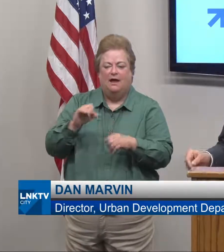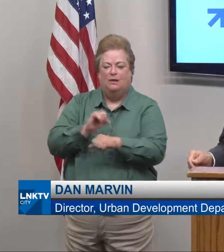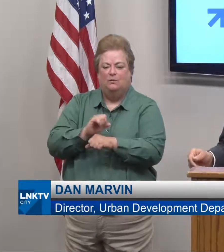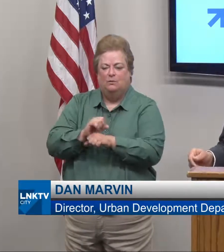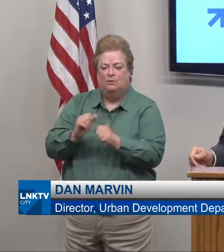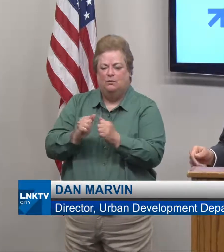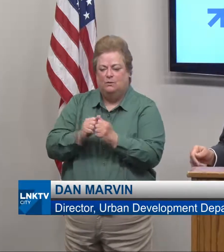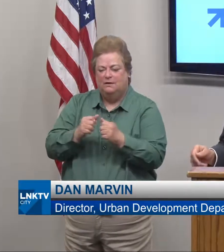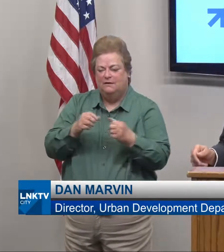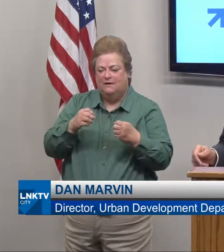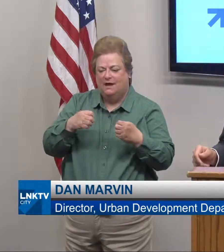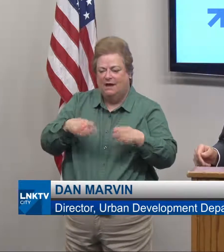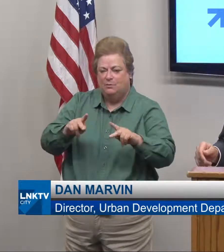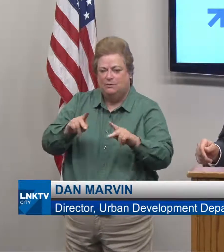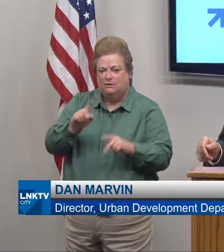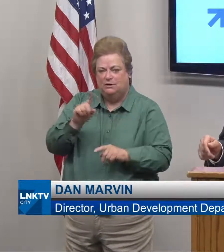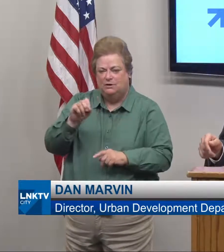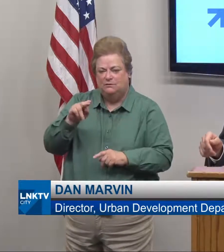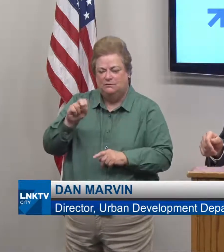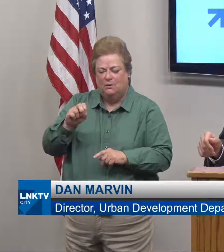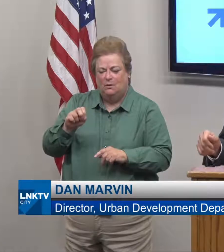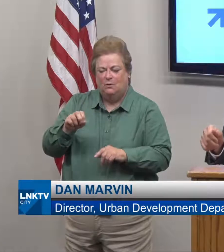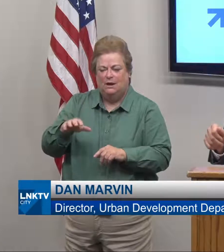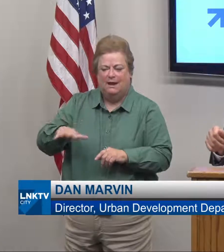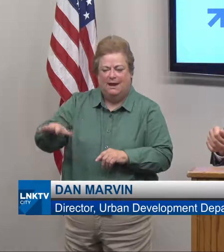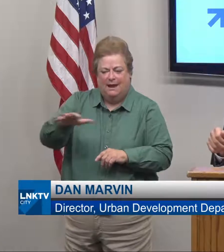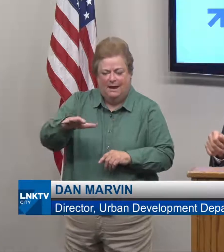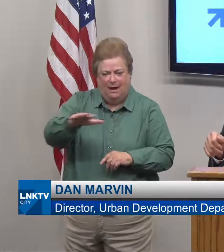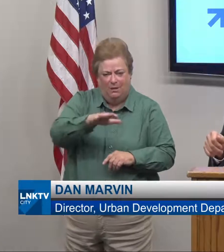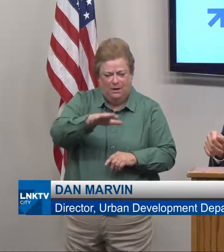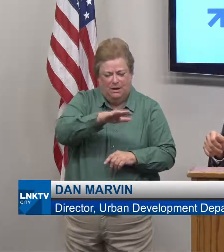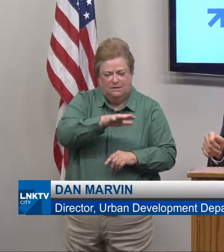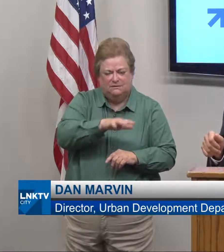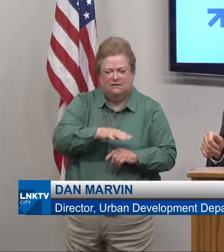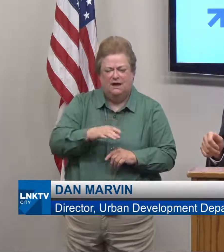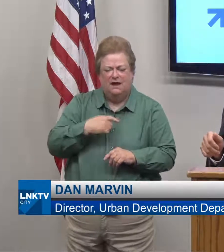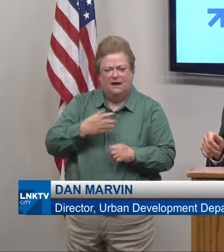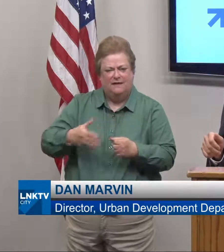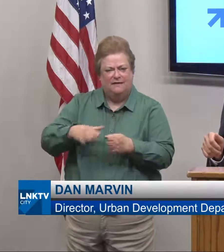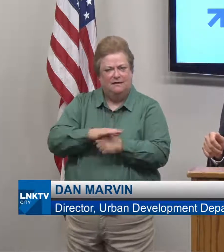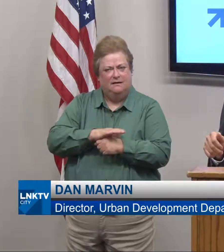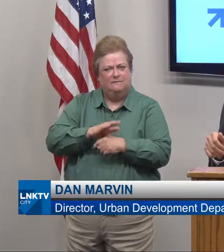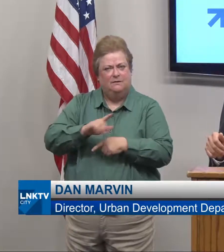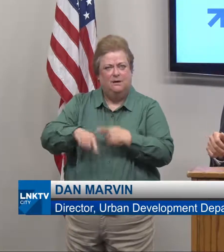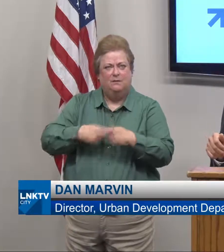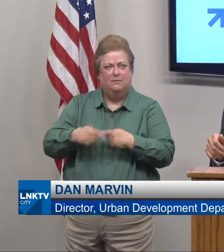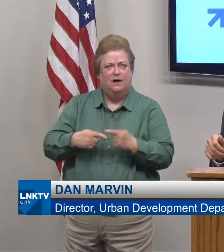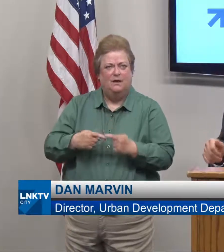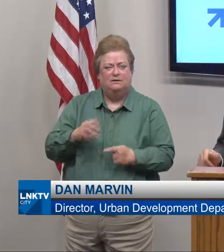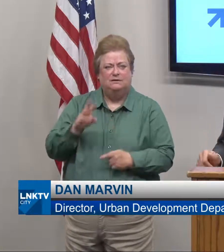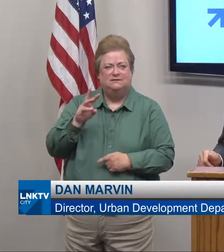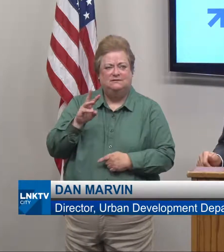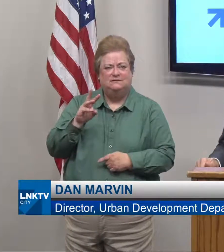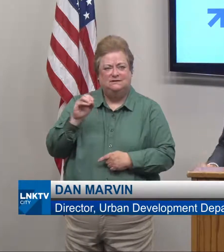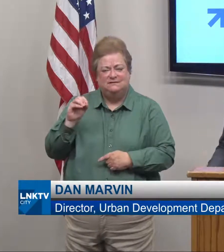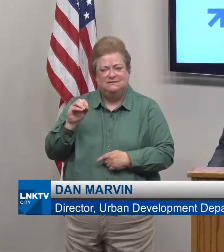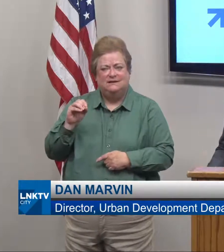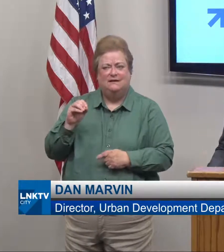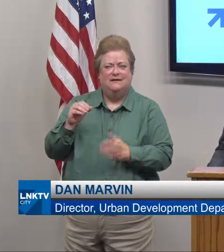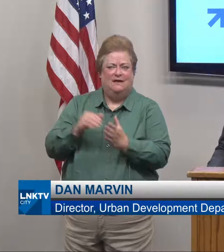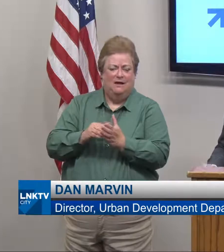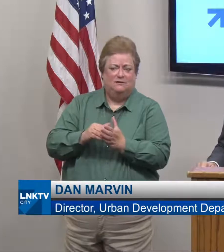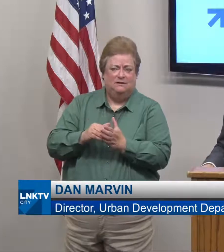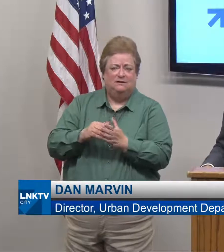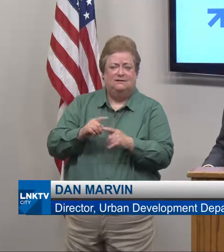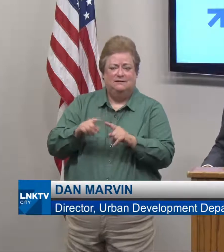within opportunity zone areas. And they cover, I believe, a total of about 60,000 residents in the